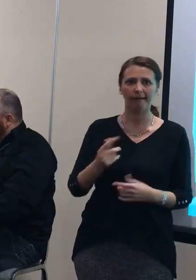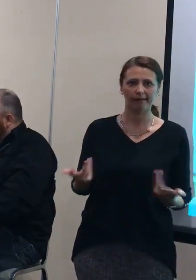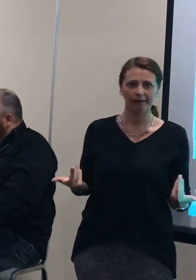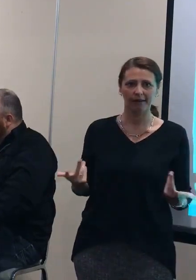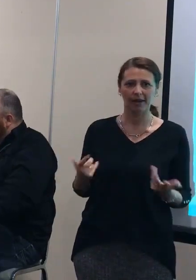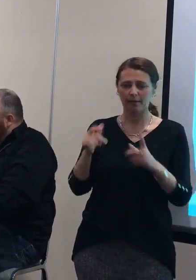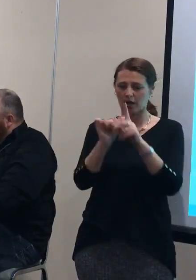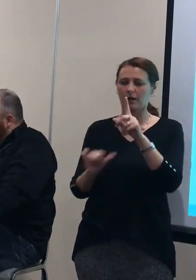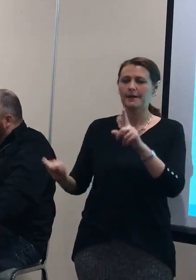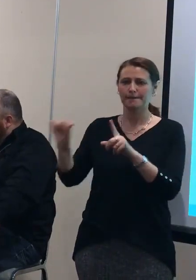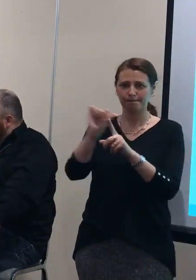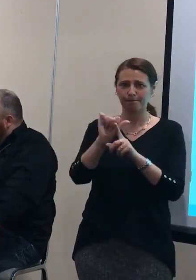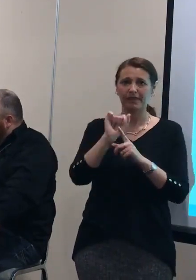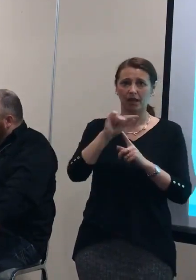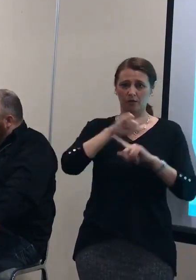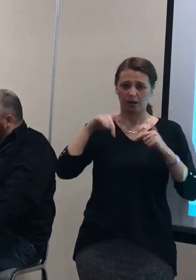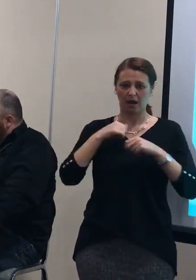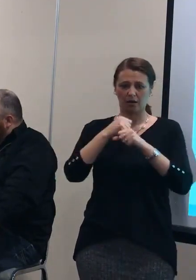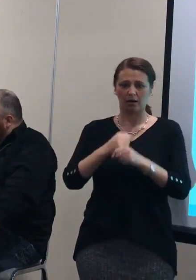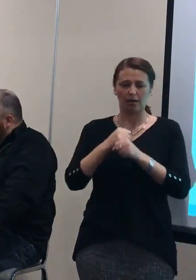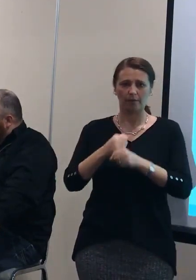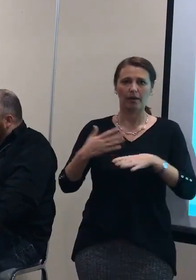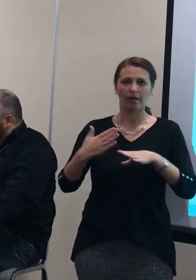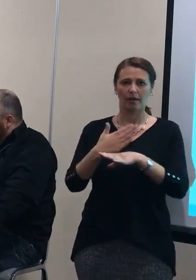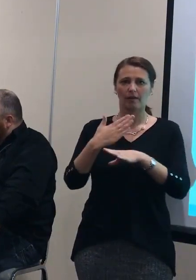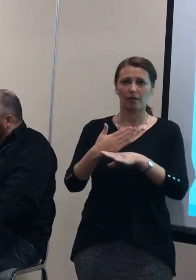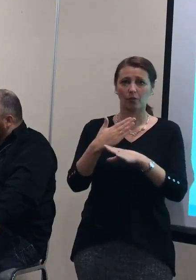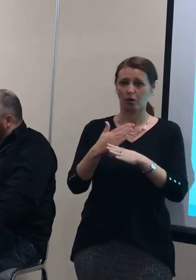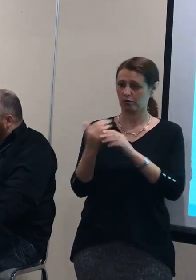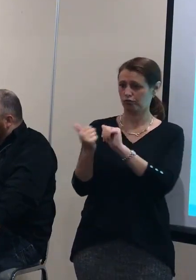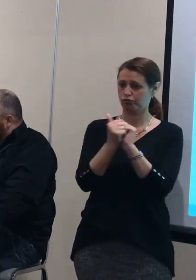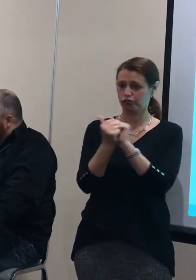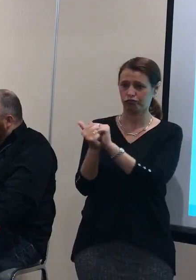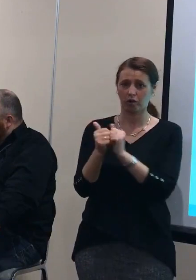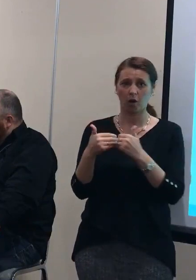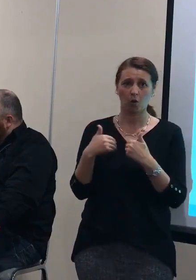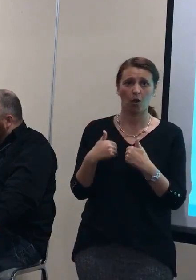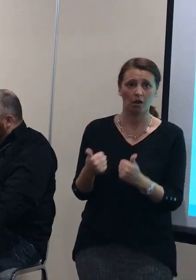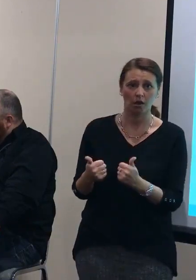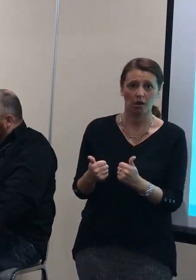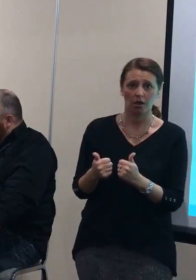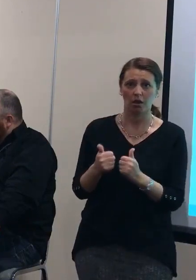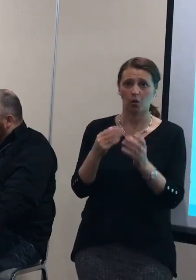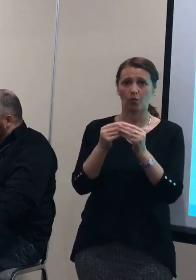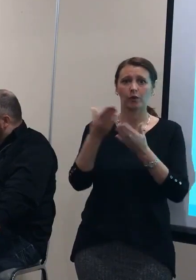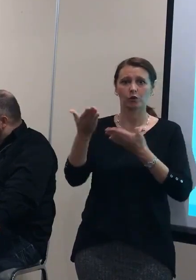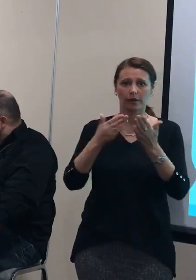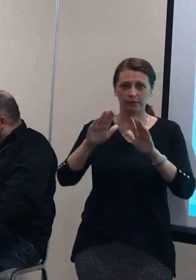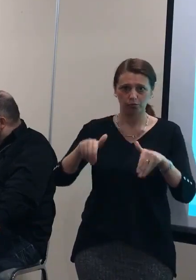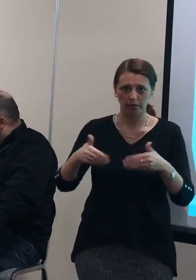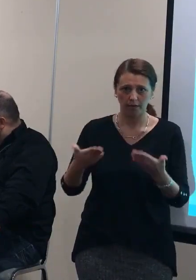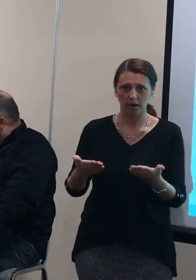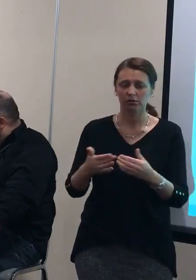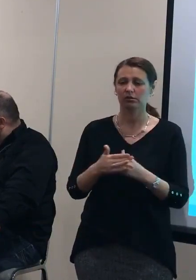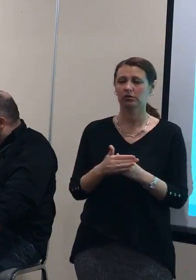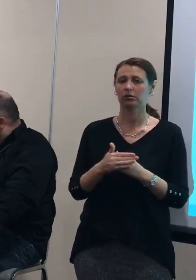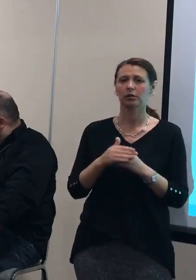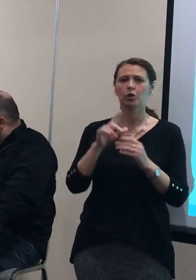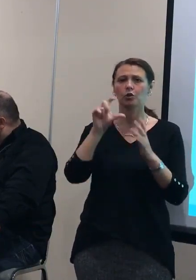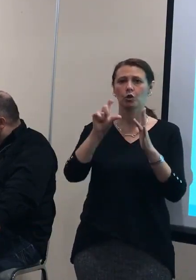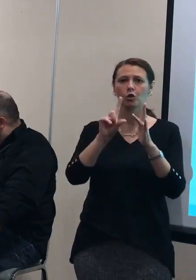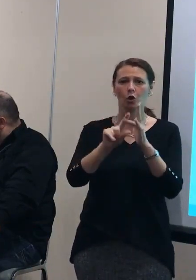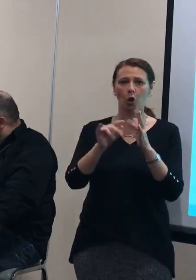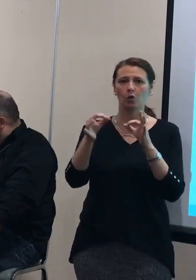was going back to is our clubs have worked along with us quite closely with service providers to